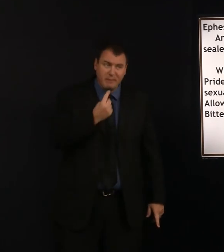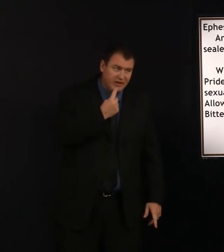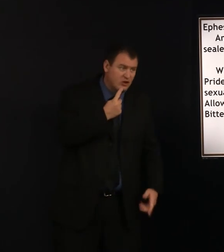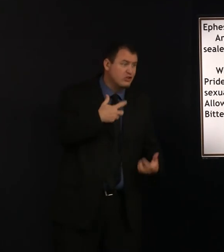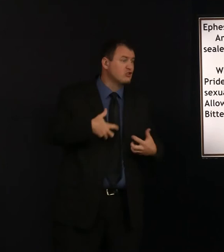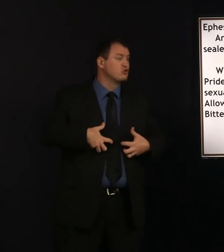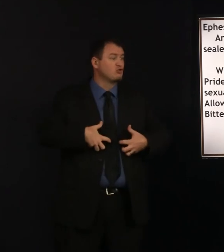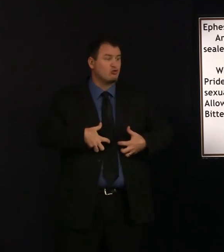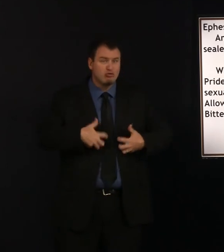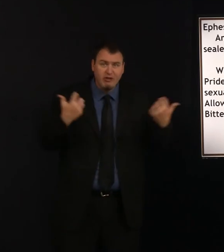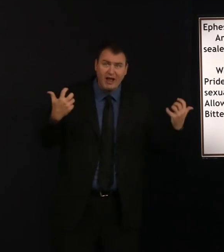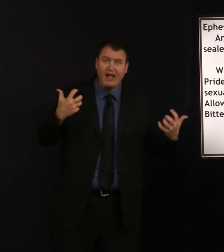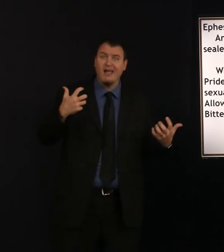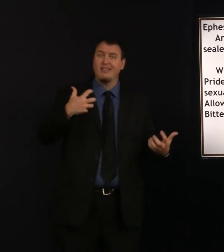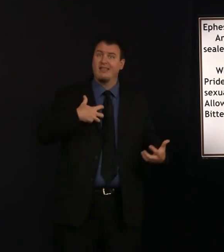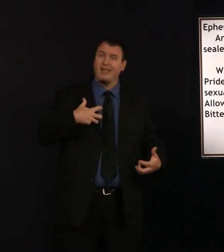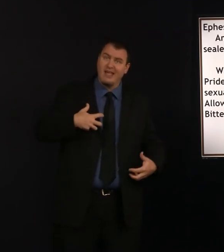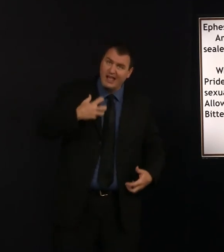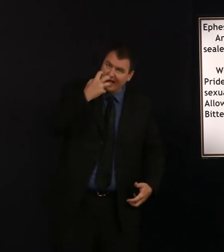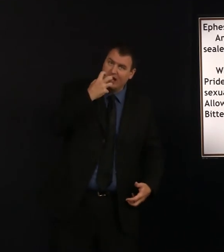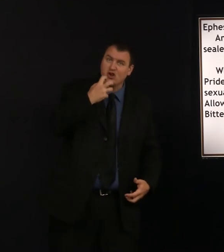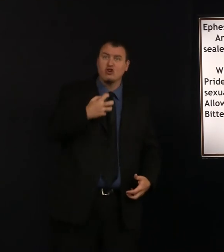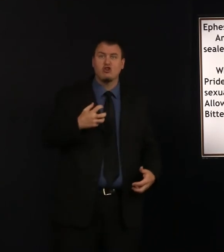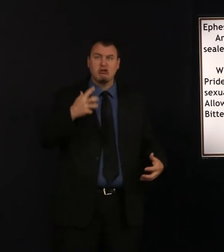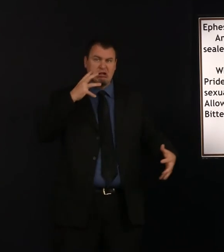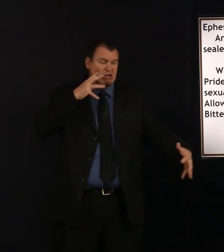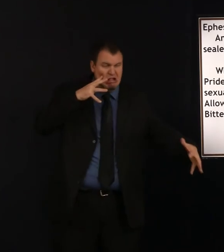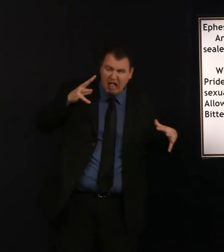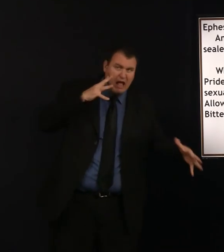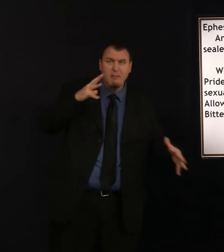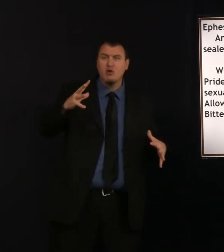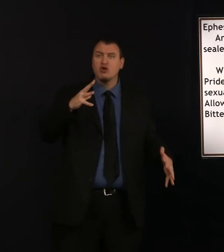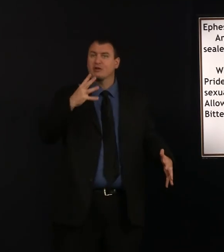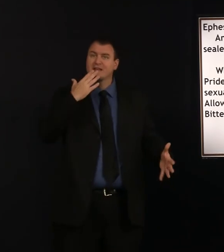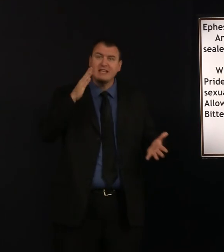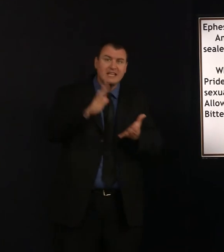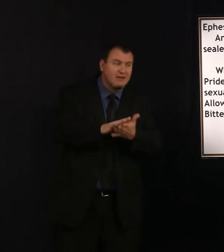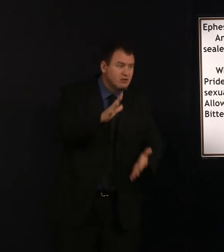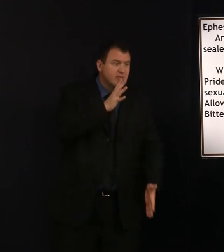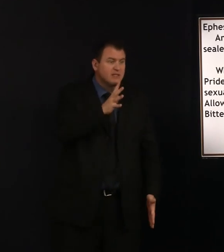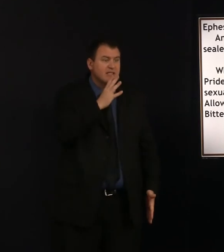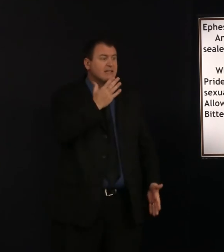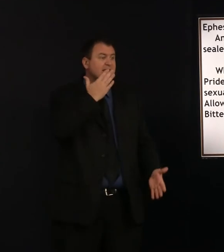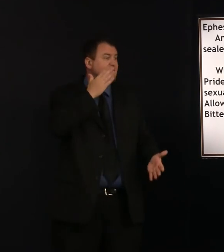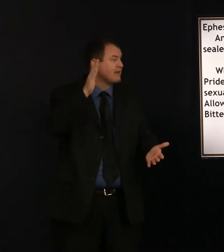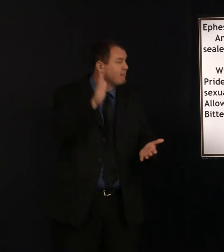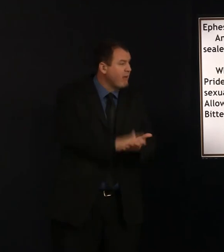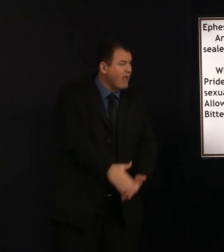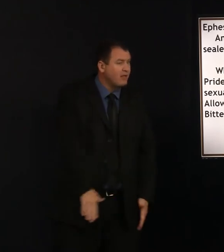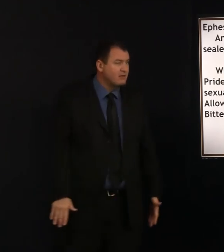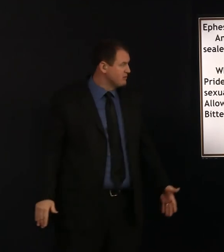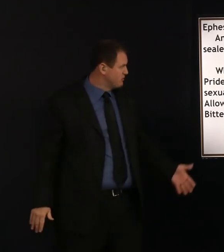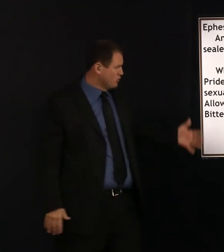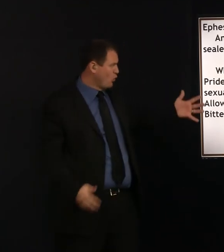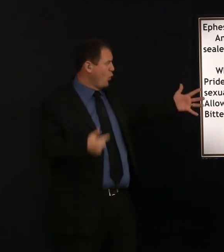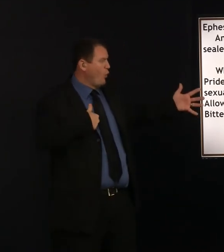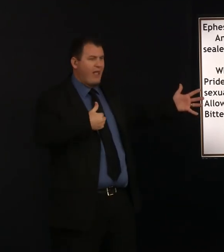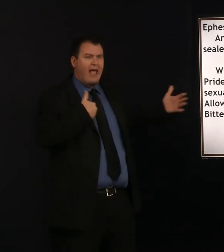wrong words, bitterness, wrath, anger, clamor, evil speaking, and